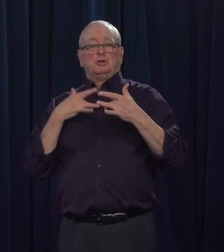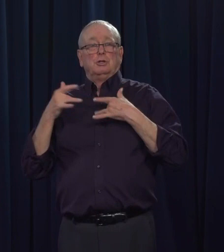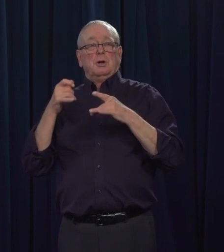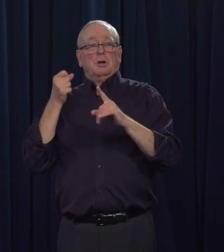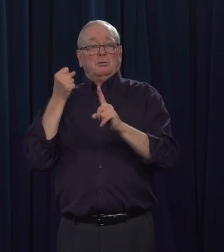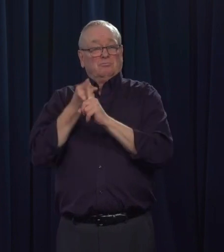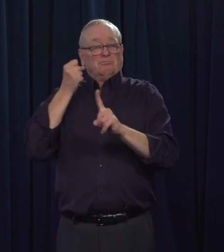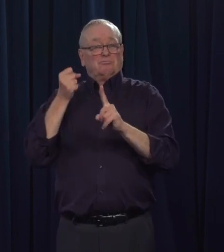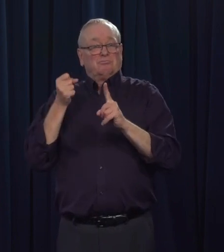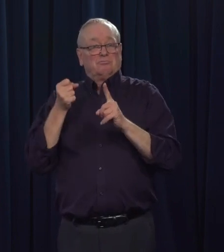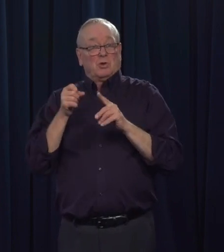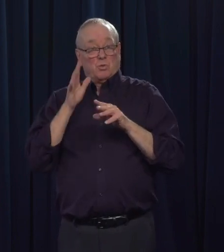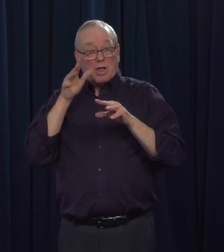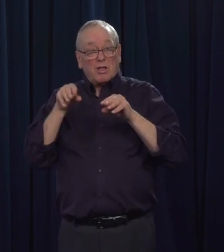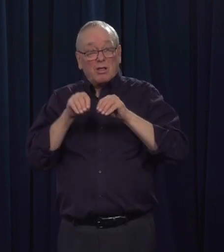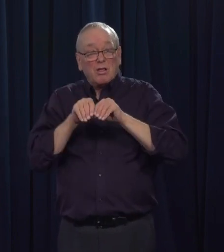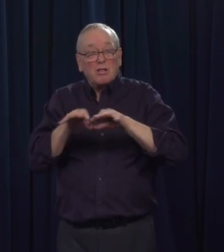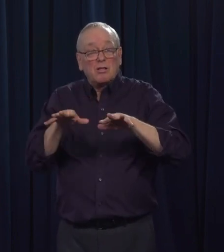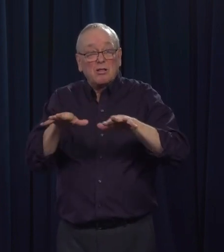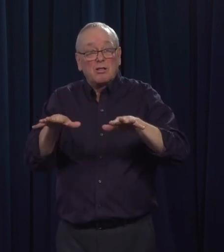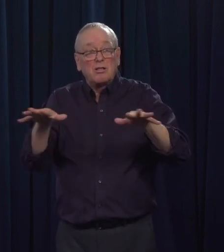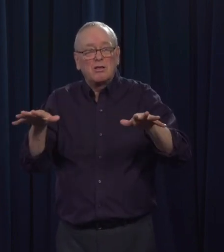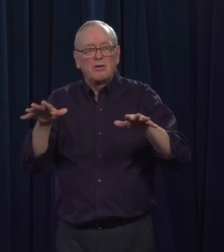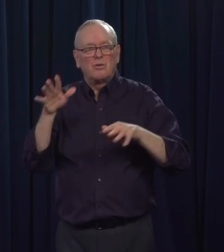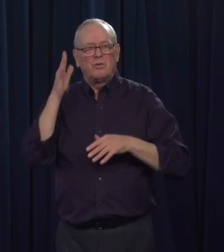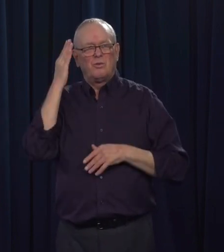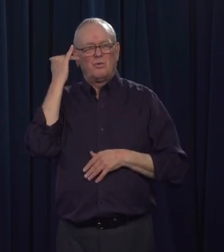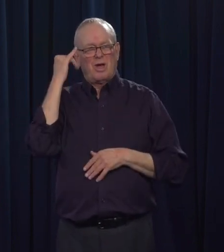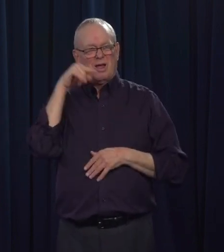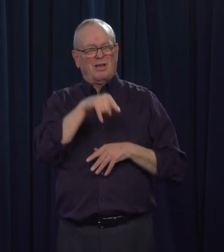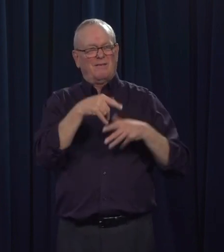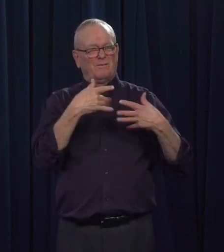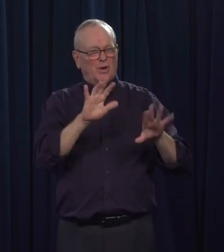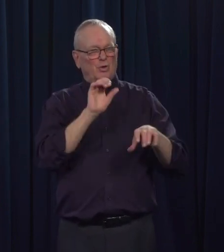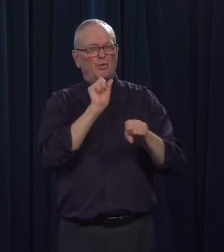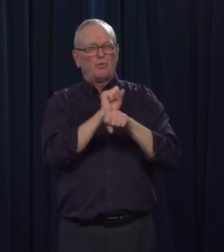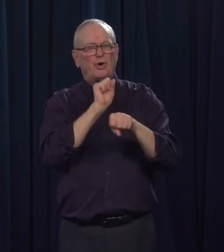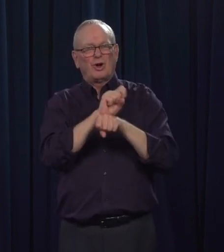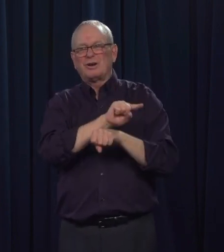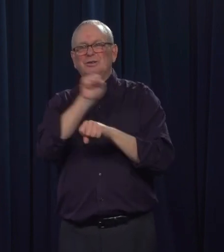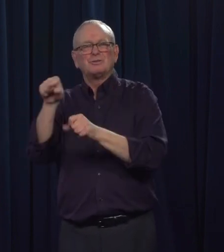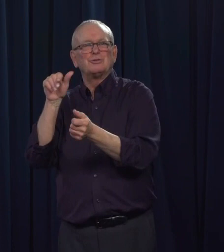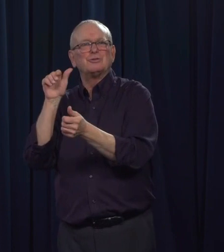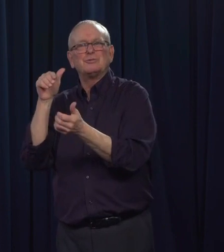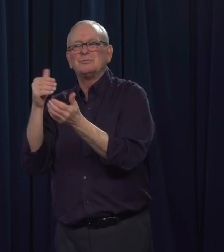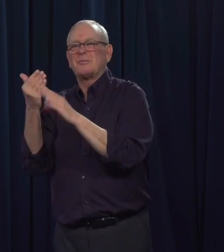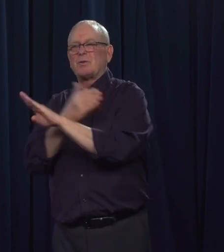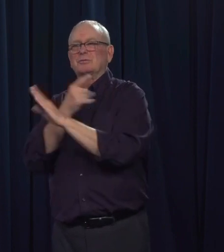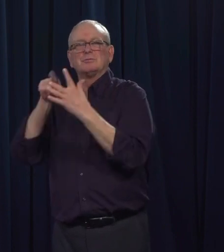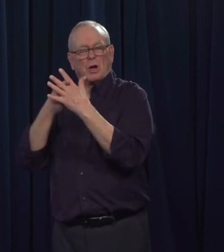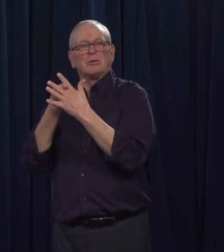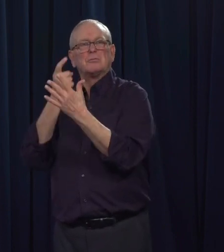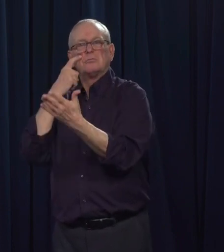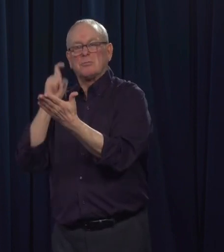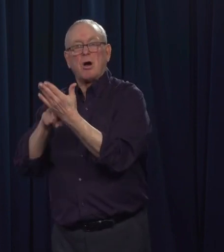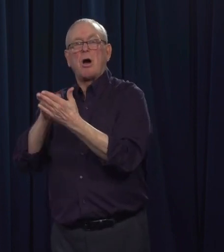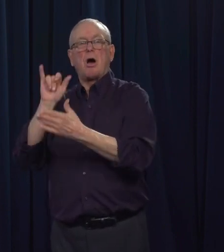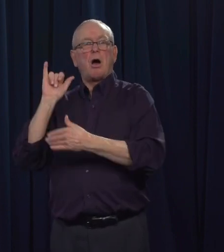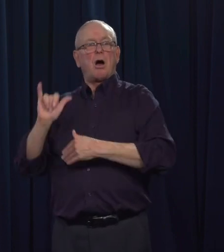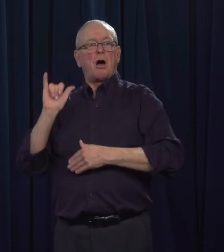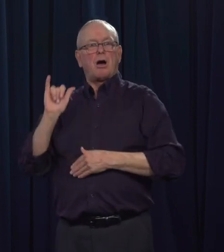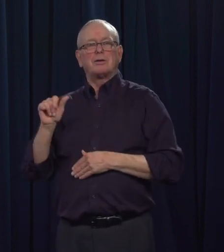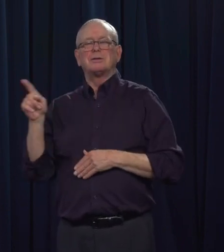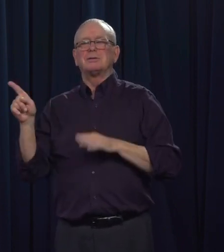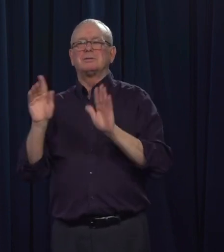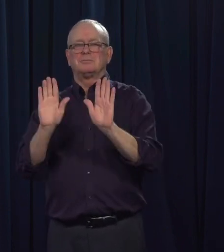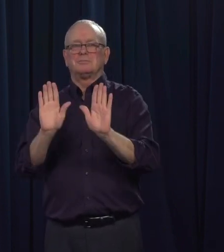all 72 in Western Canada have been contacted. But for sure in Alberta, all those who are participants are